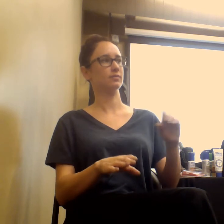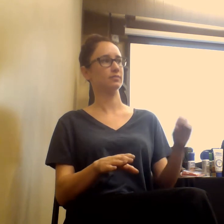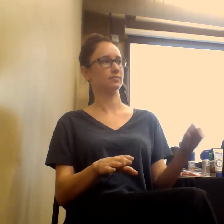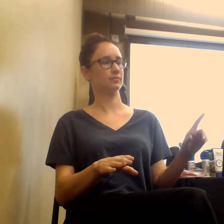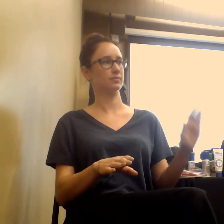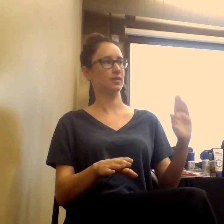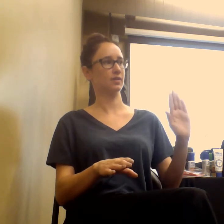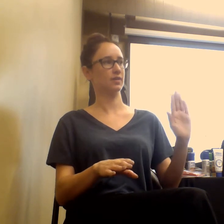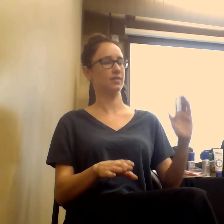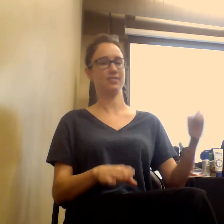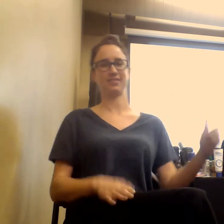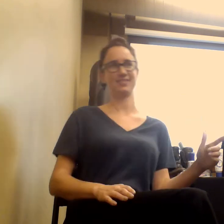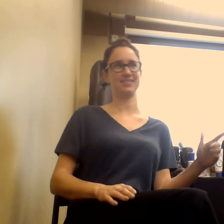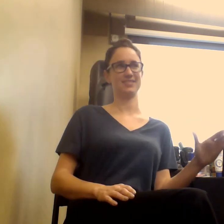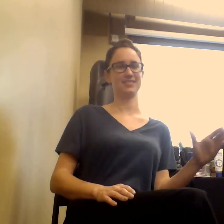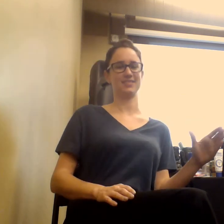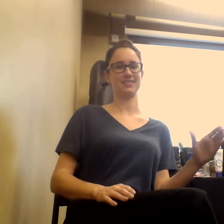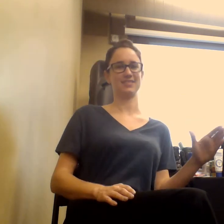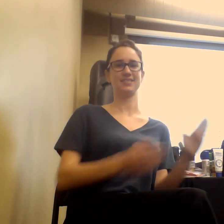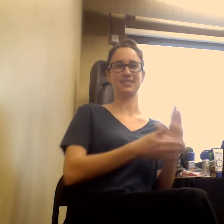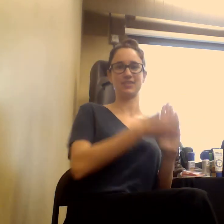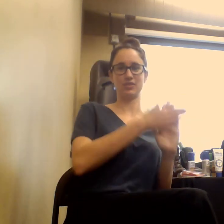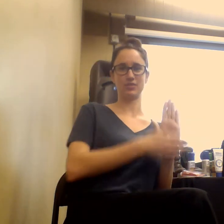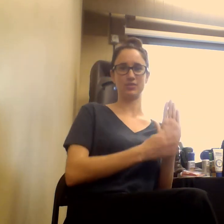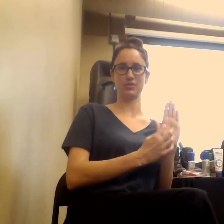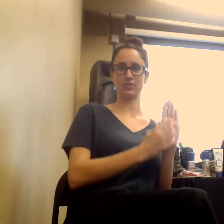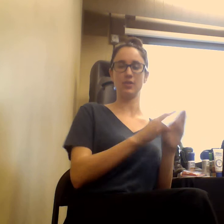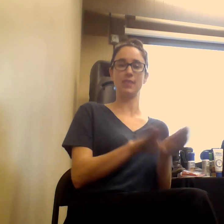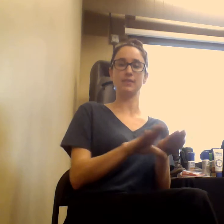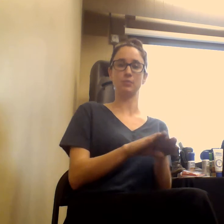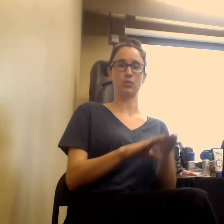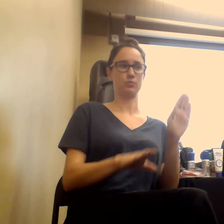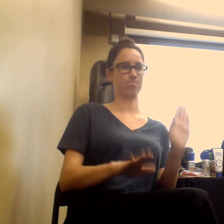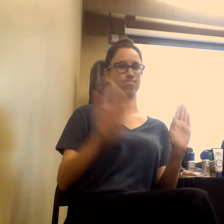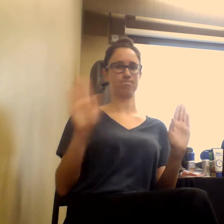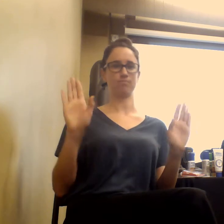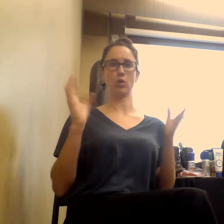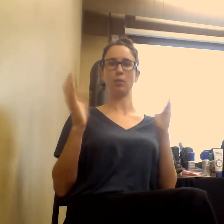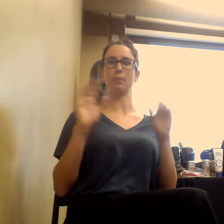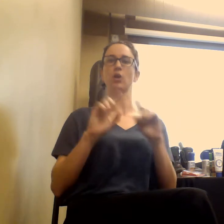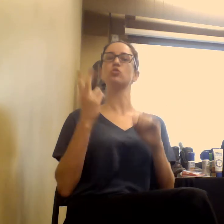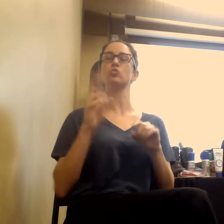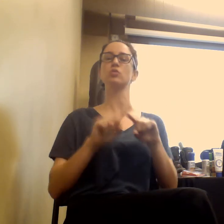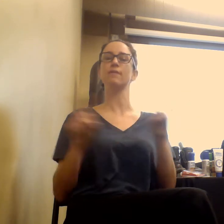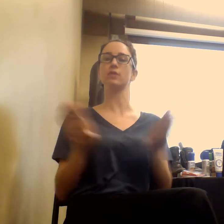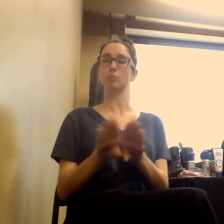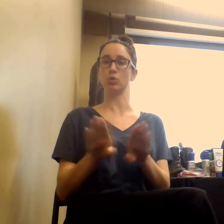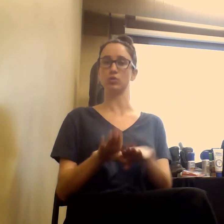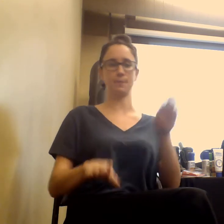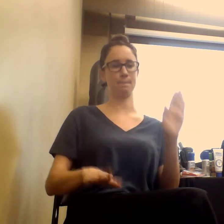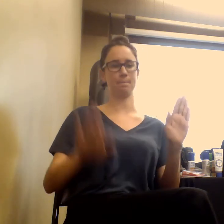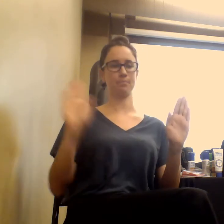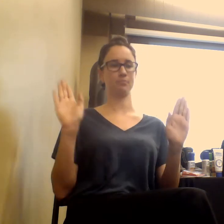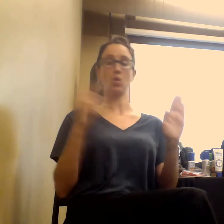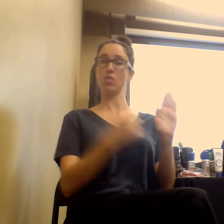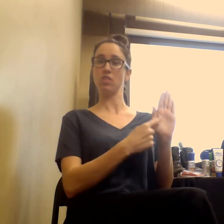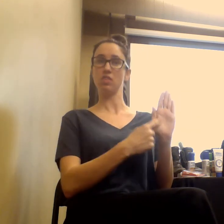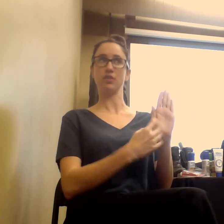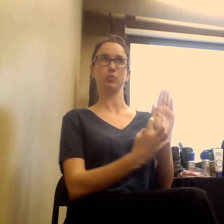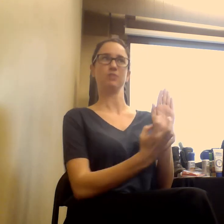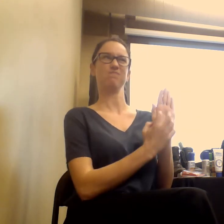and you can kind of think of this like tread on a tire, on a bicycle tire, on a truck. You know, the bigger lugs that you see, it's going to be a